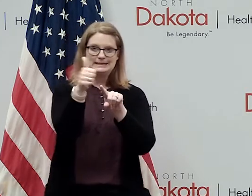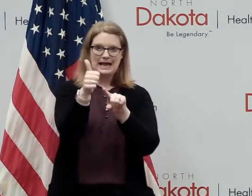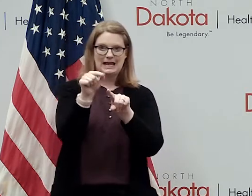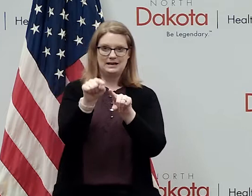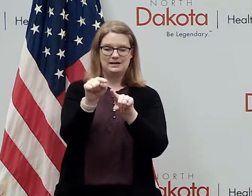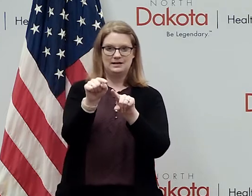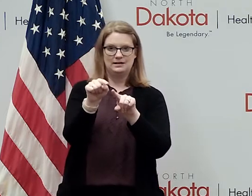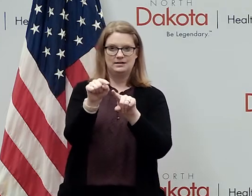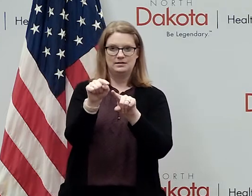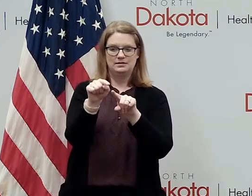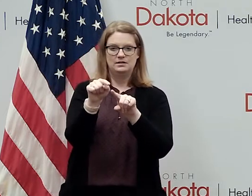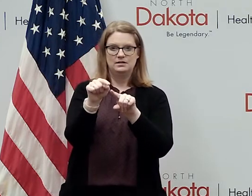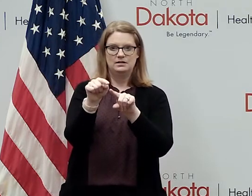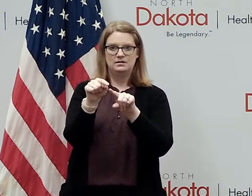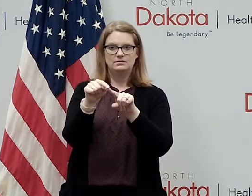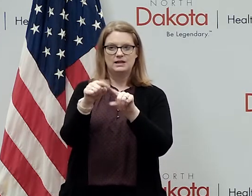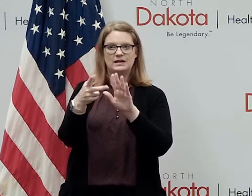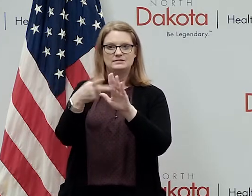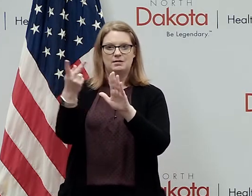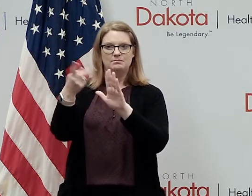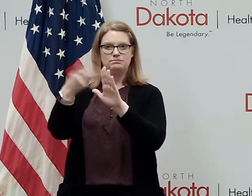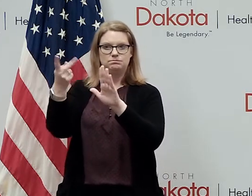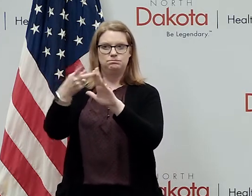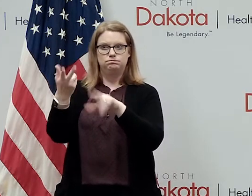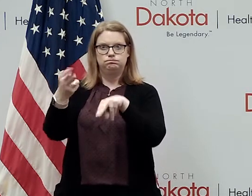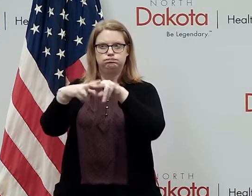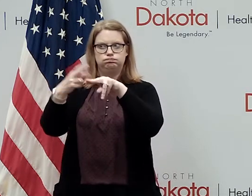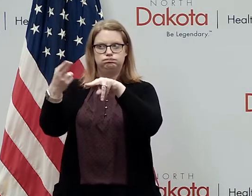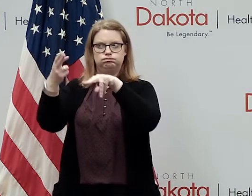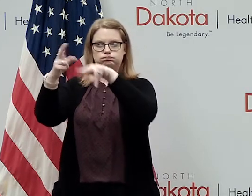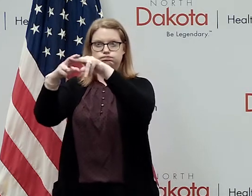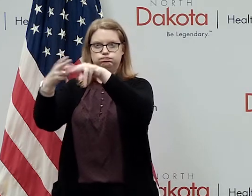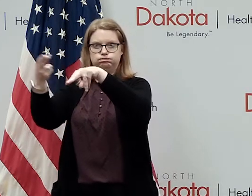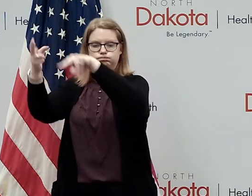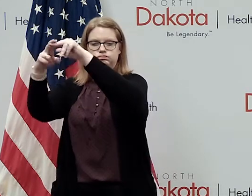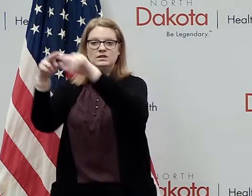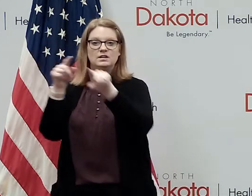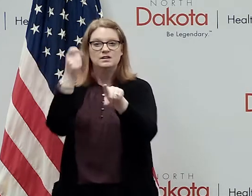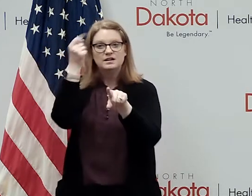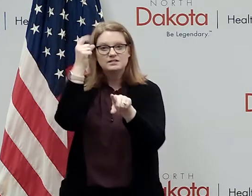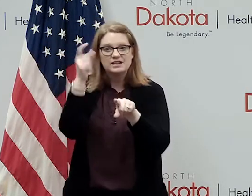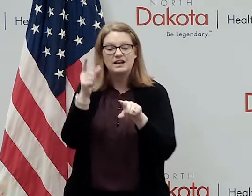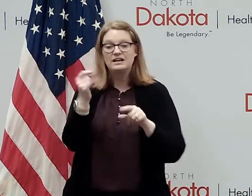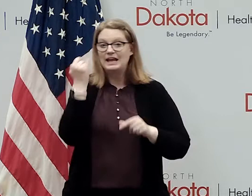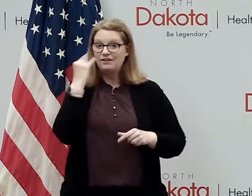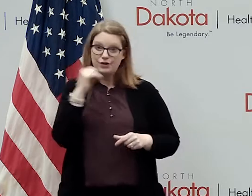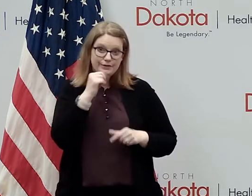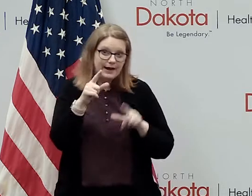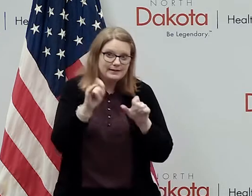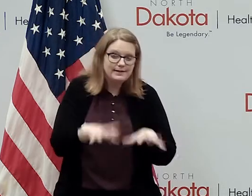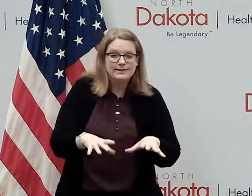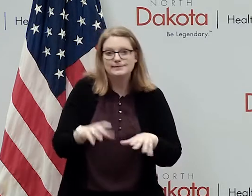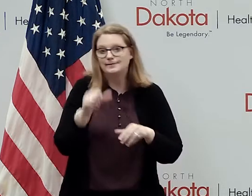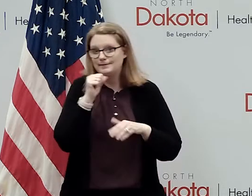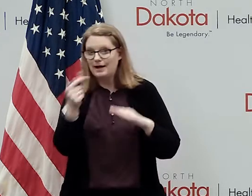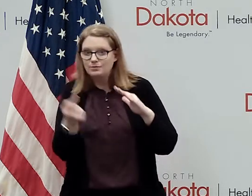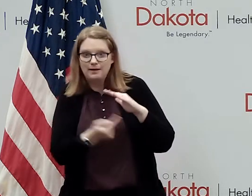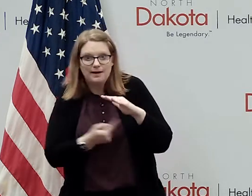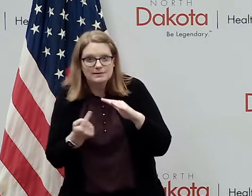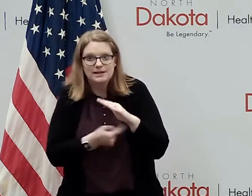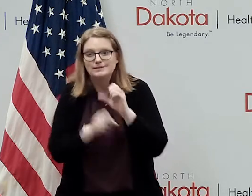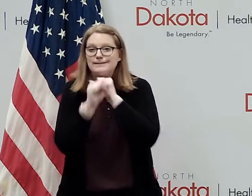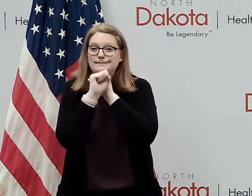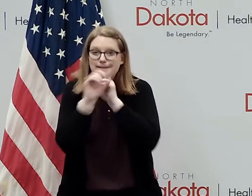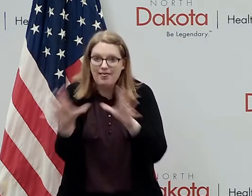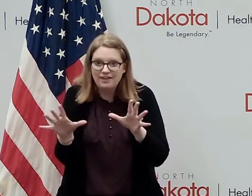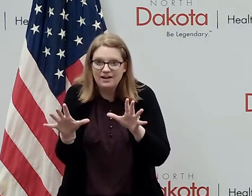in exponential growth. We talked about this early, that when uncontained, if you're not doing testing, you're not doing isolation, if you've